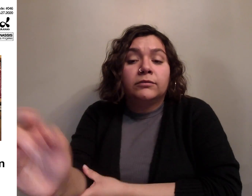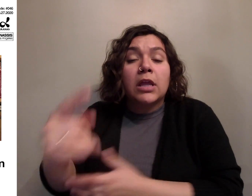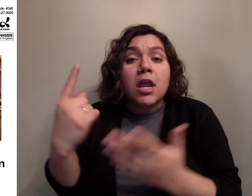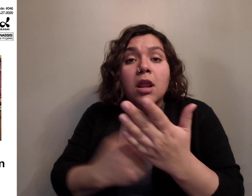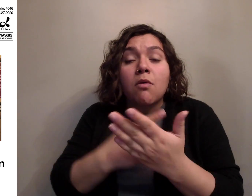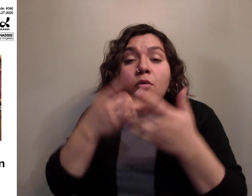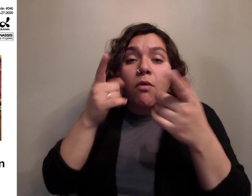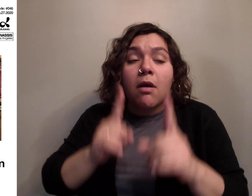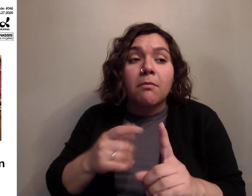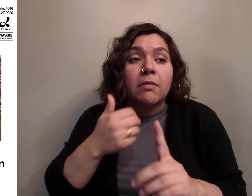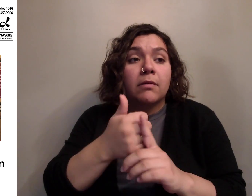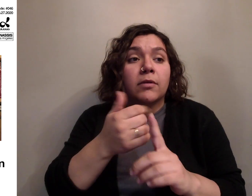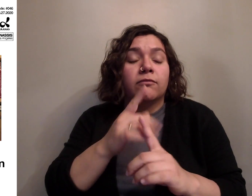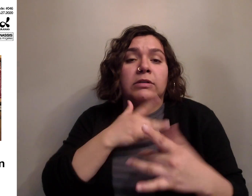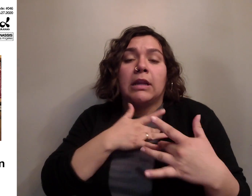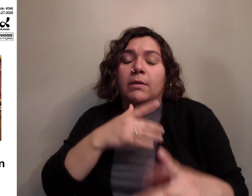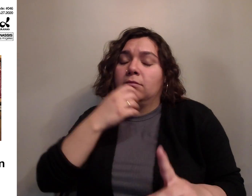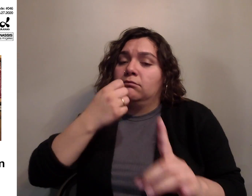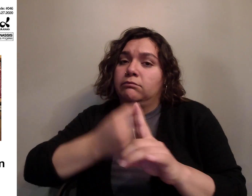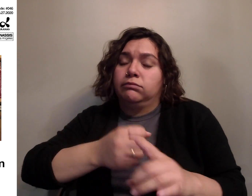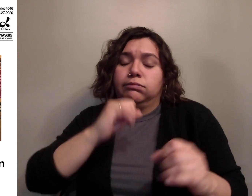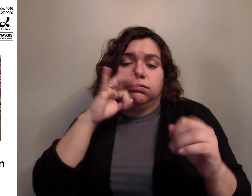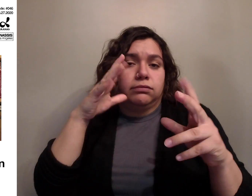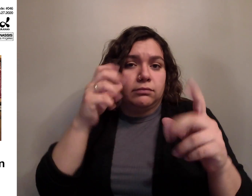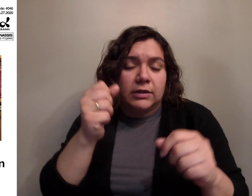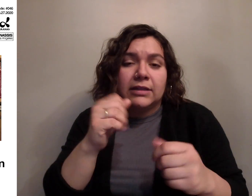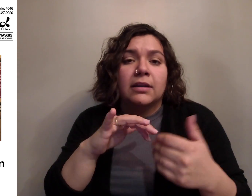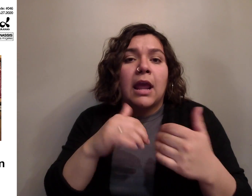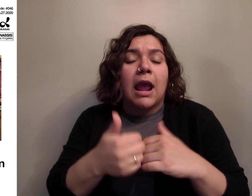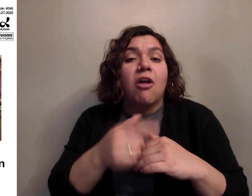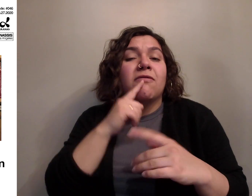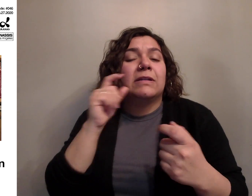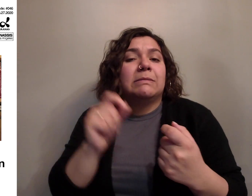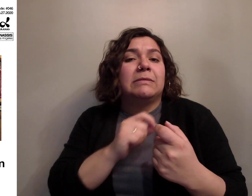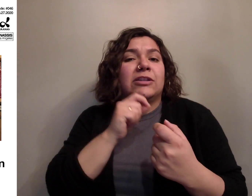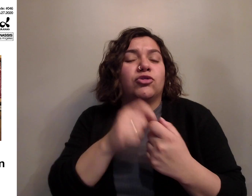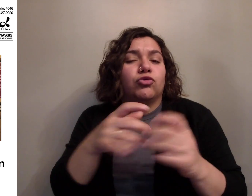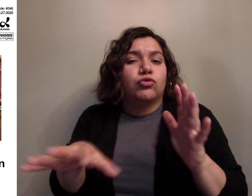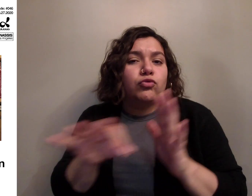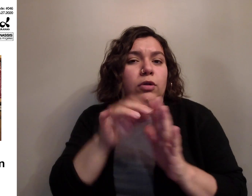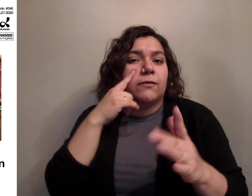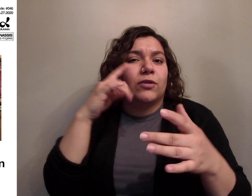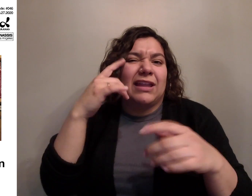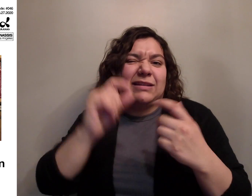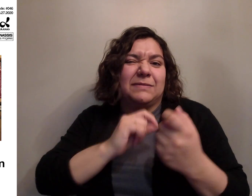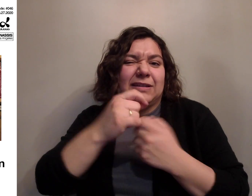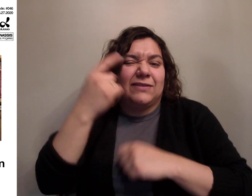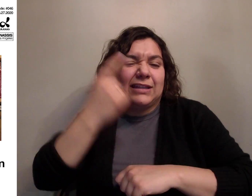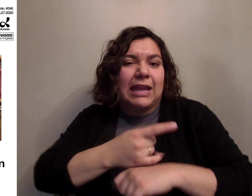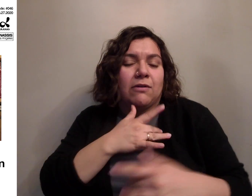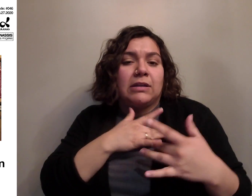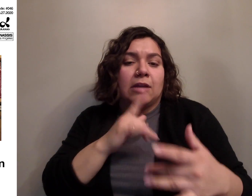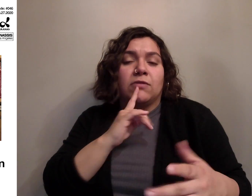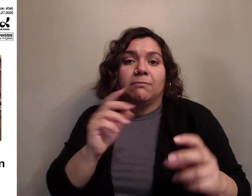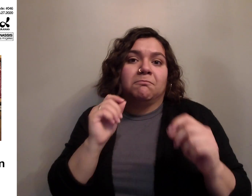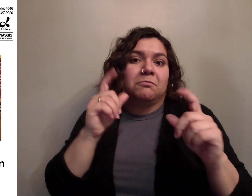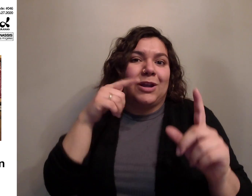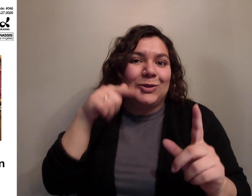those performances sometimes were very, very striking, just in terms of how his particular choice of particular day